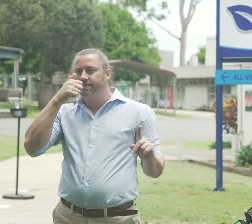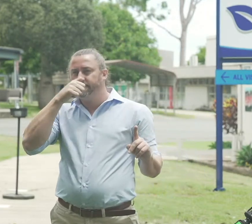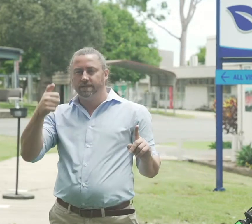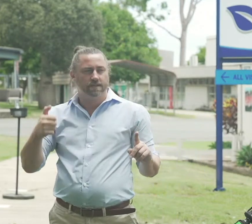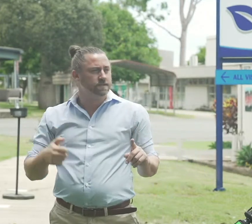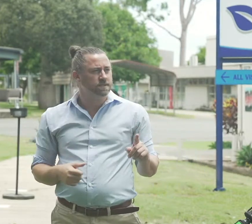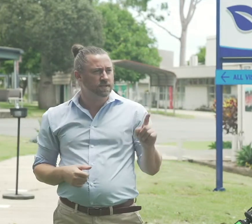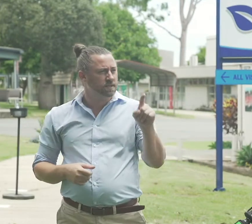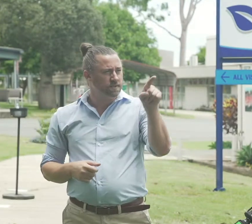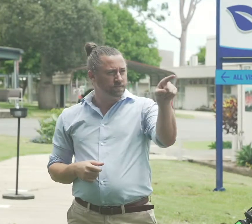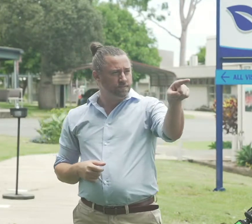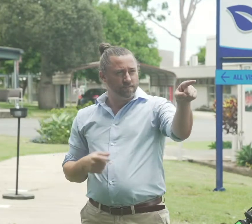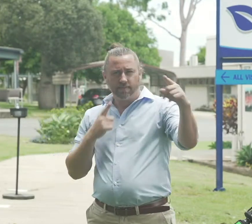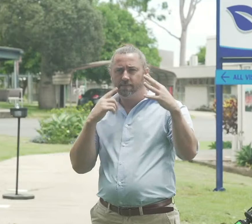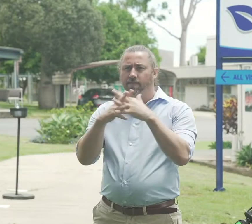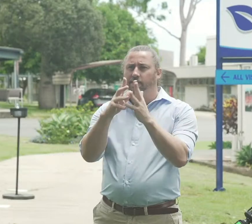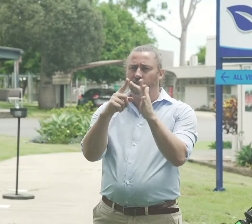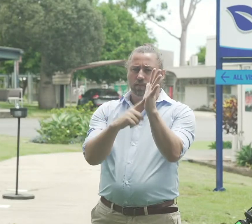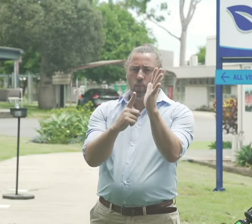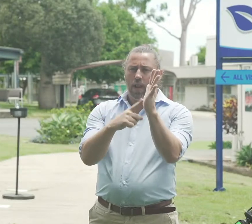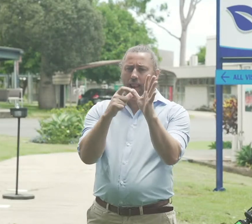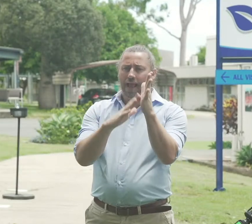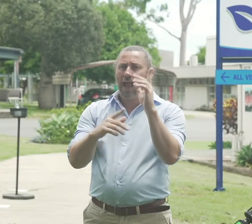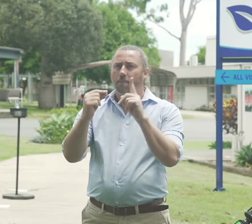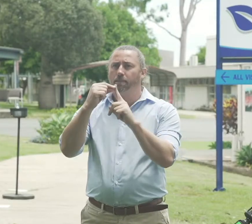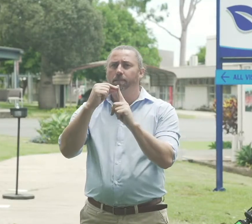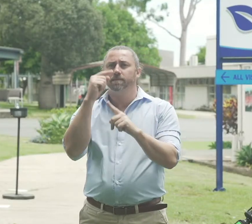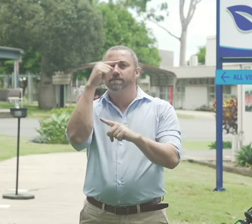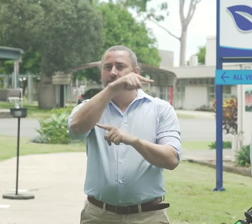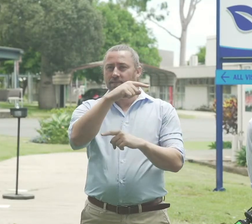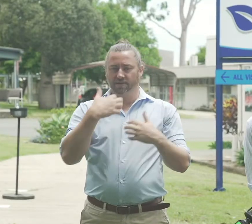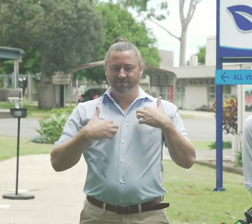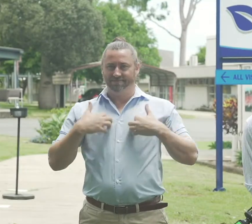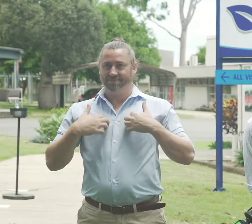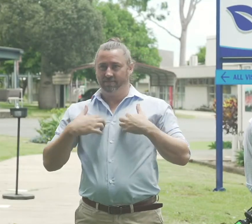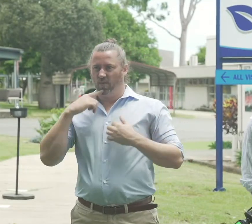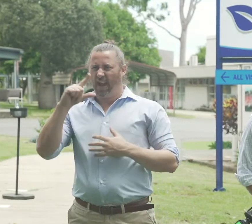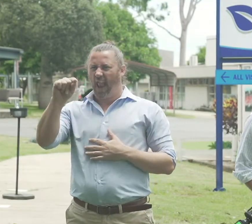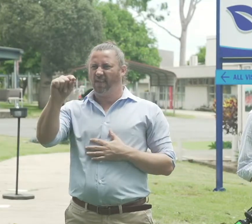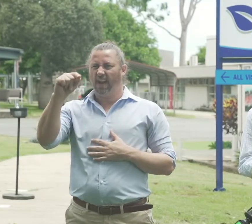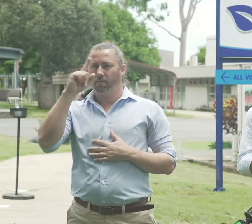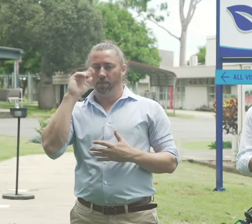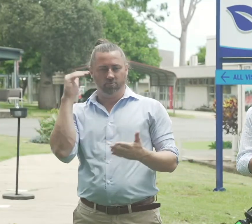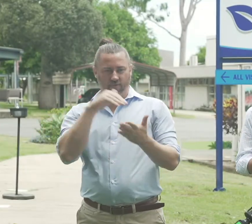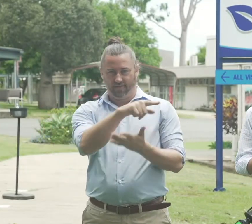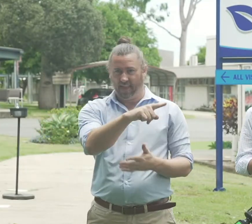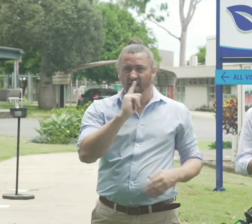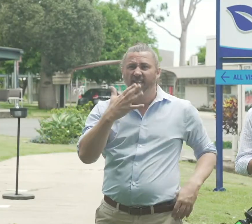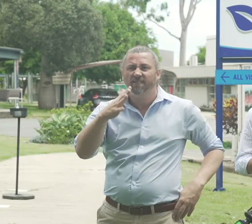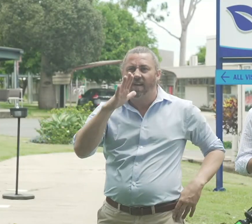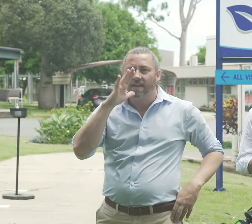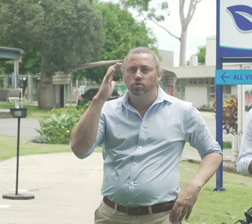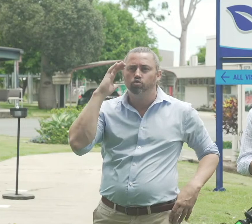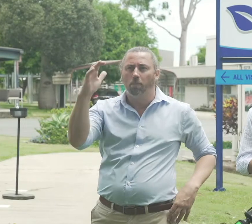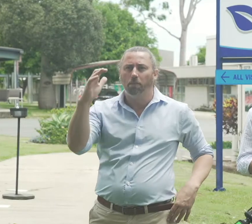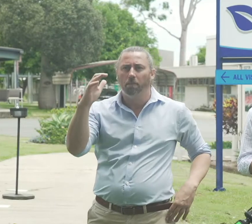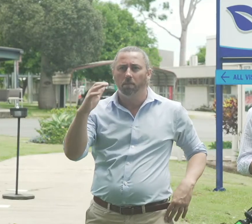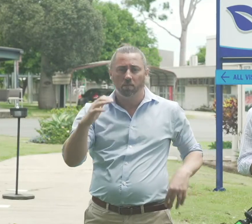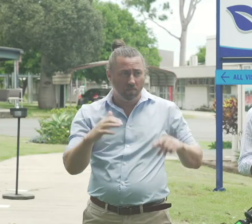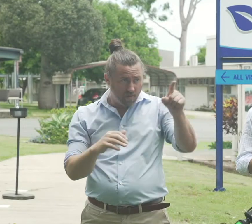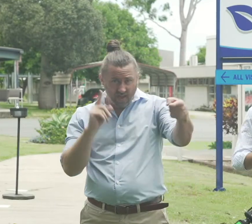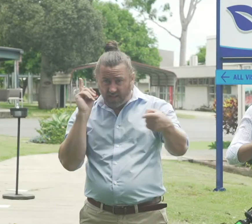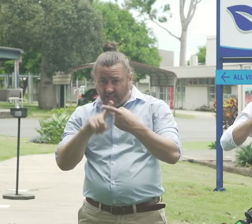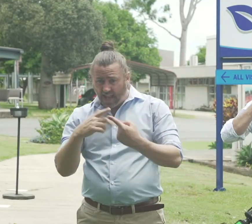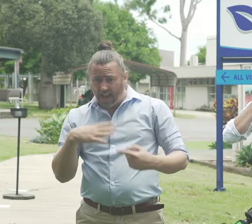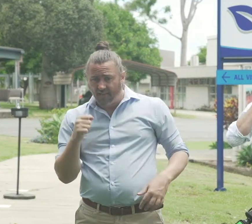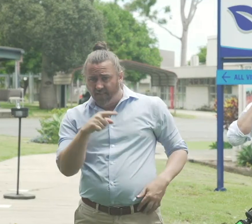If we just touch on World Camp, there's fewer than 11 passengers arriving there today with a 500-bed capacity. Do you stand by the need for